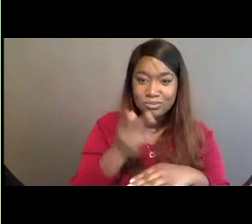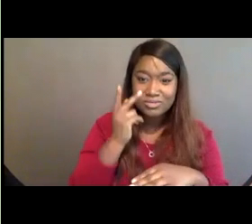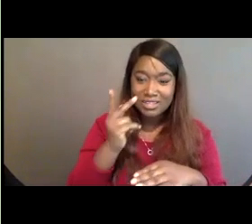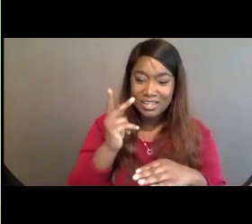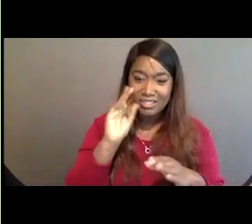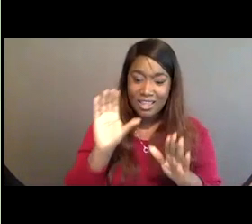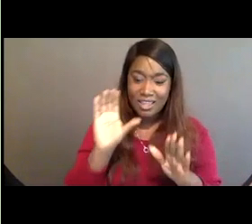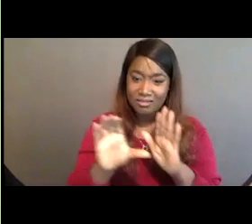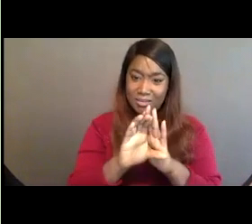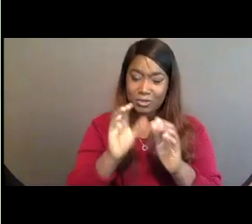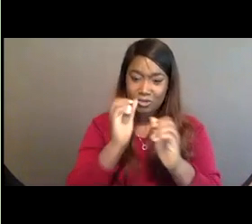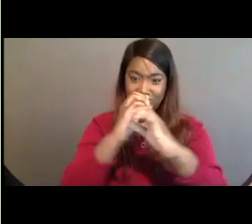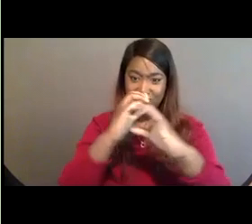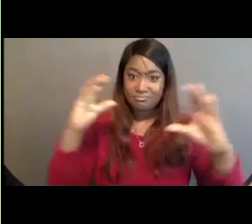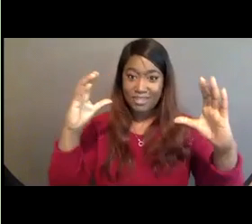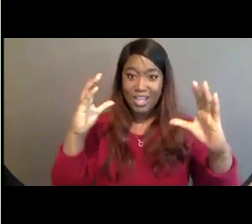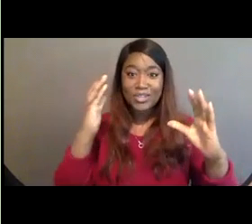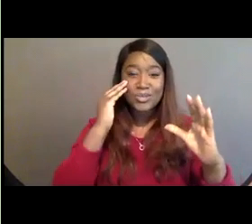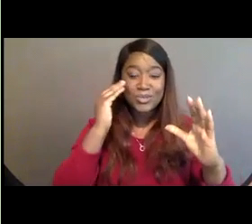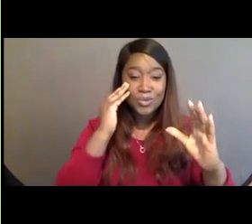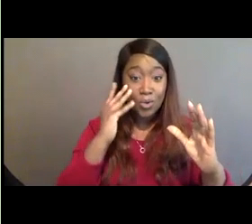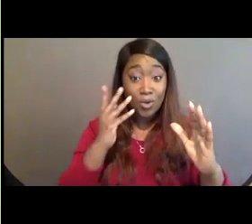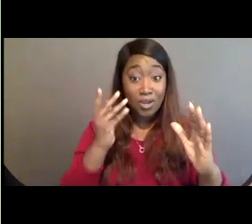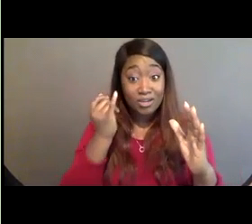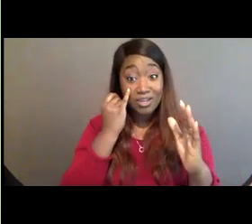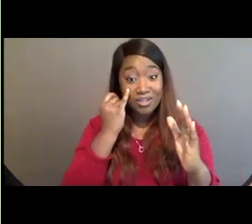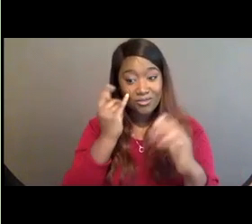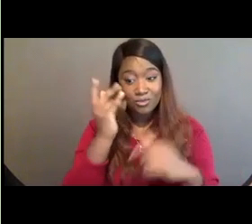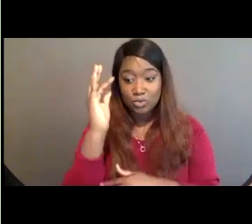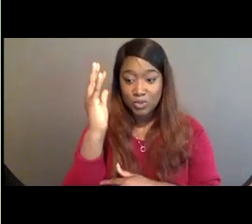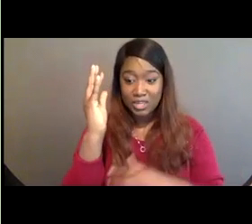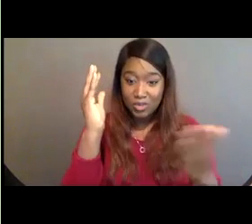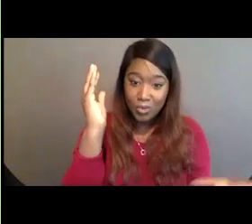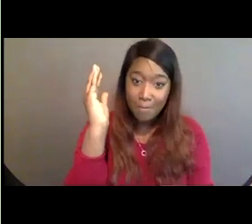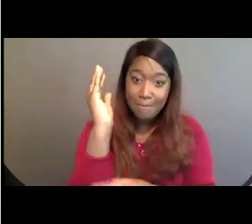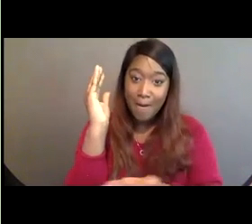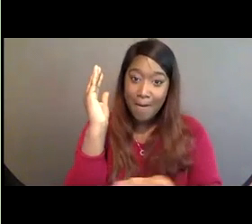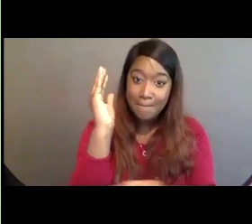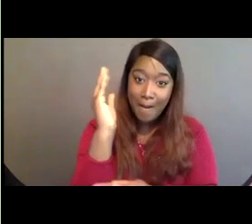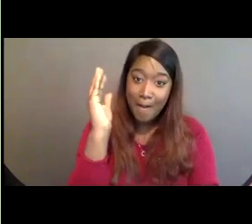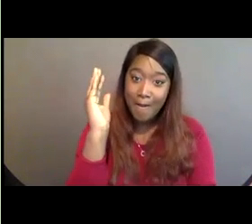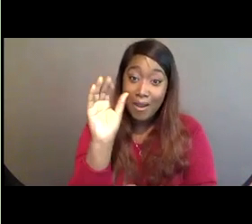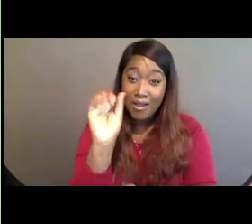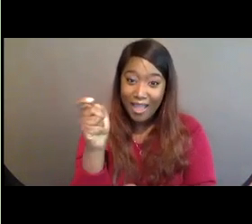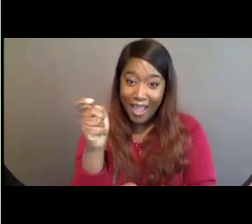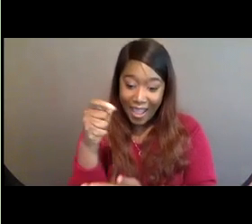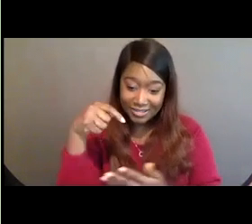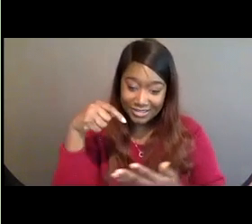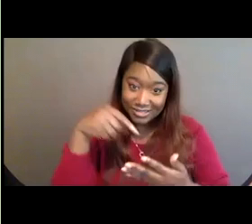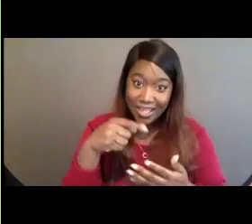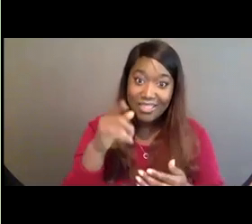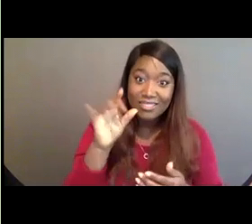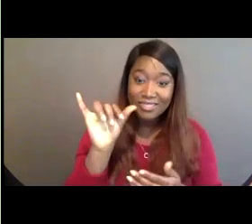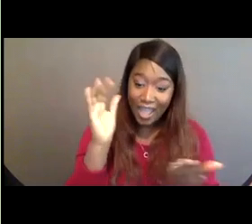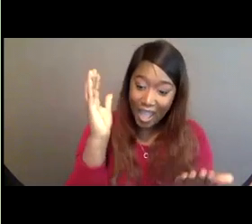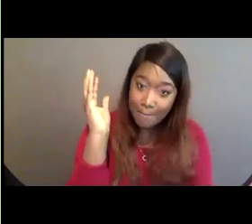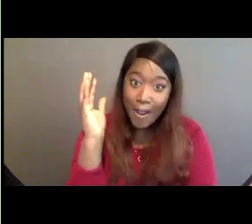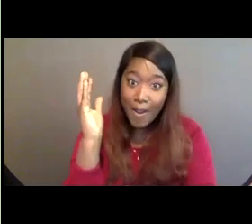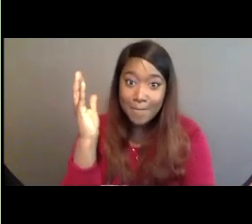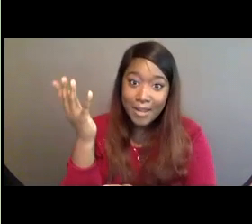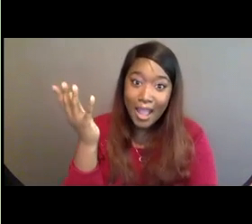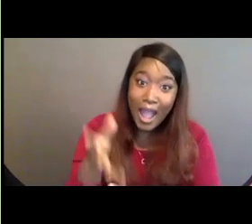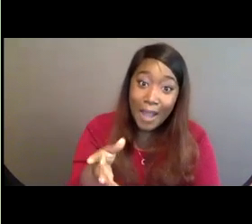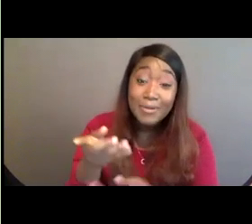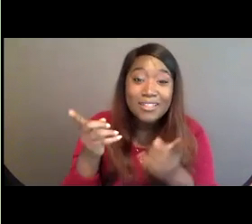we know an axe can chop down a tree, right? So there's control there. Wood actually sort of holds earth in place. The roots